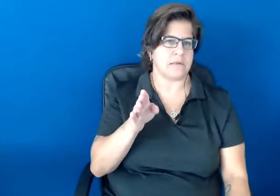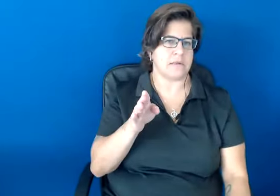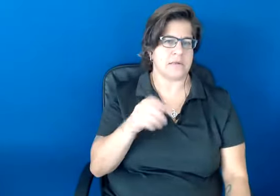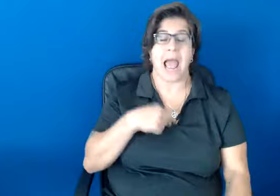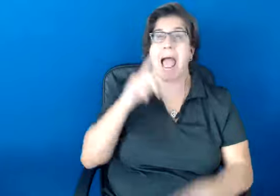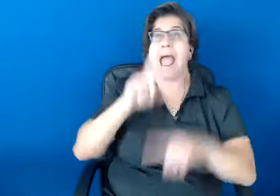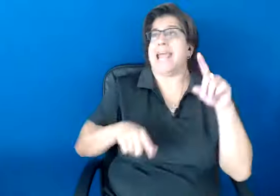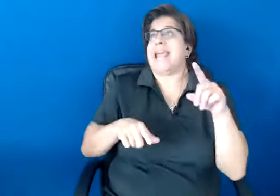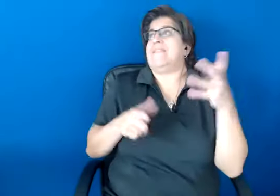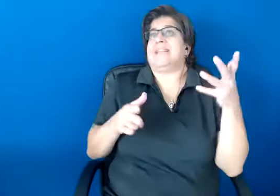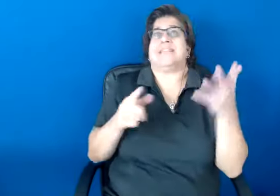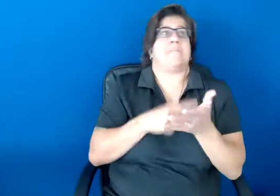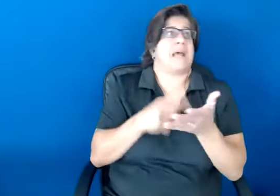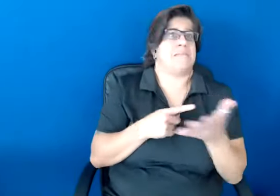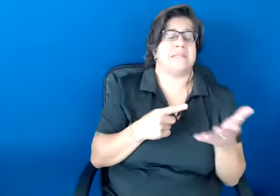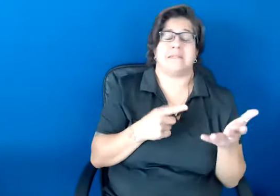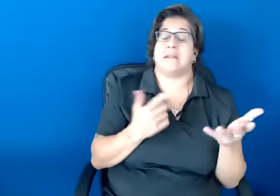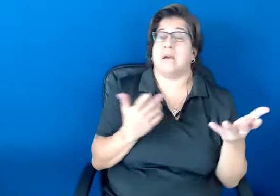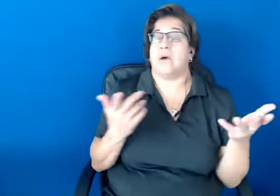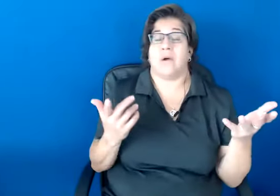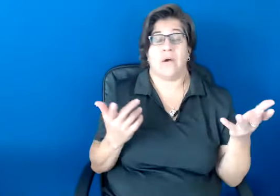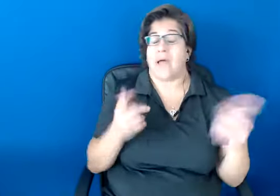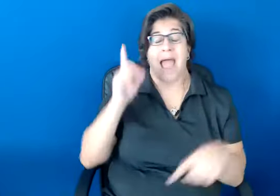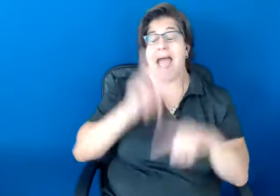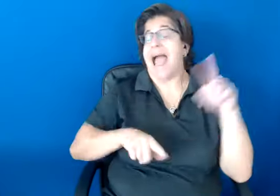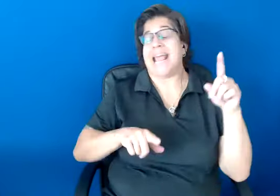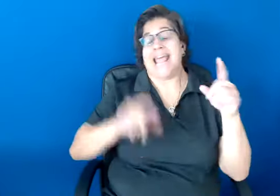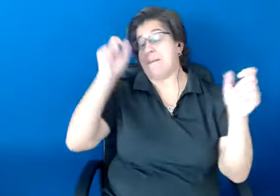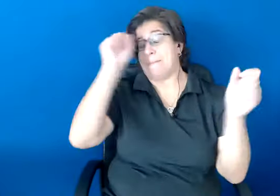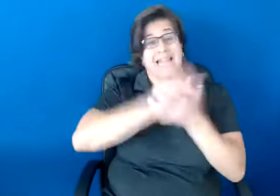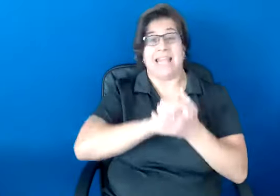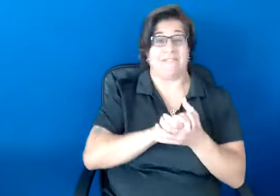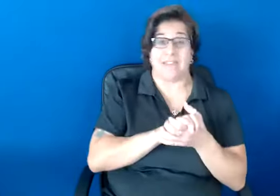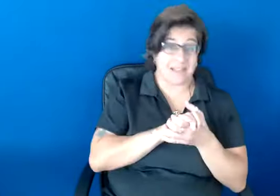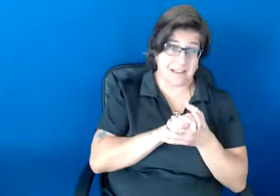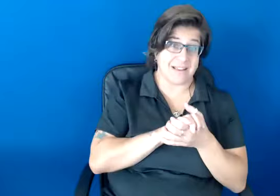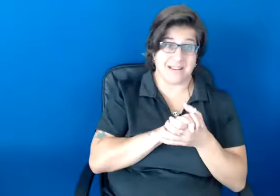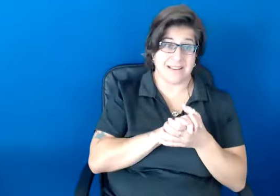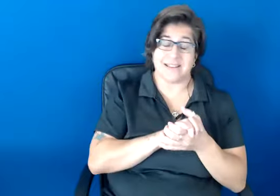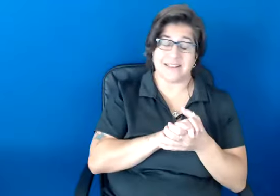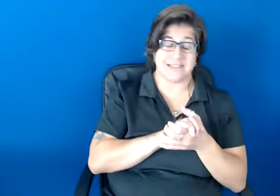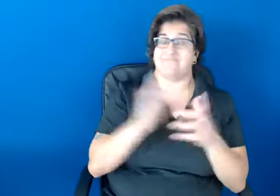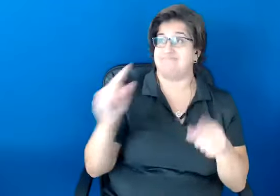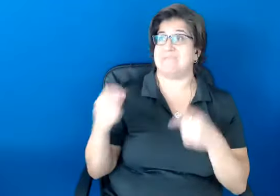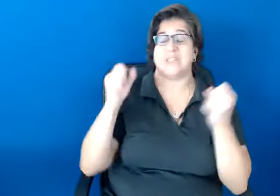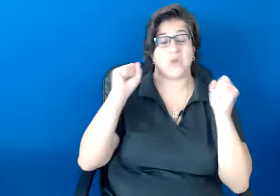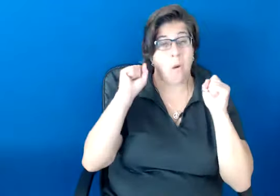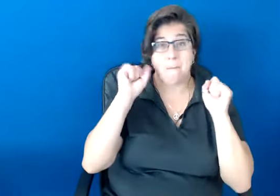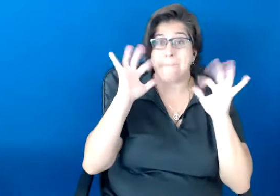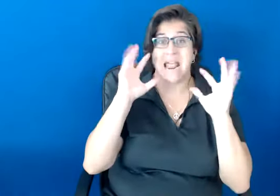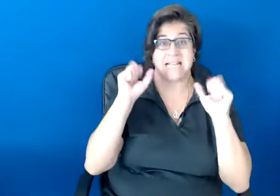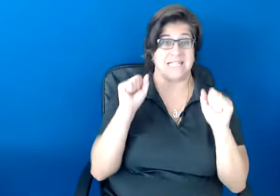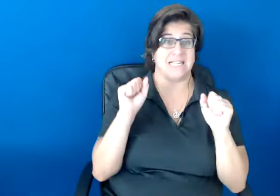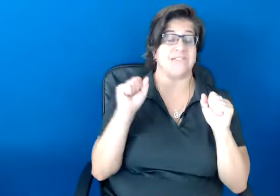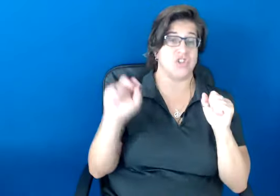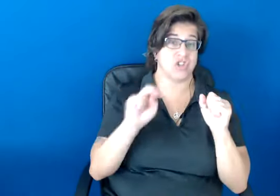can't even, sometimes I can't even believe it. It has been so amazing. When